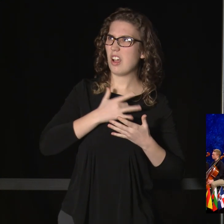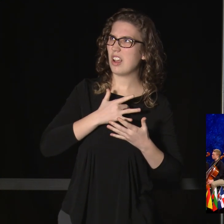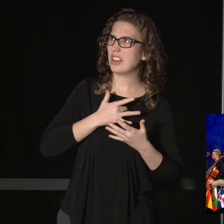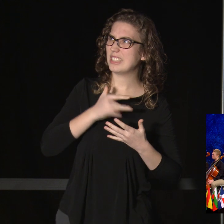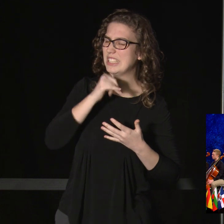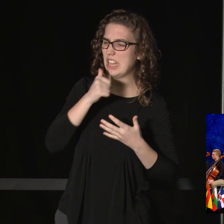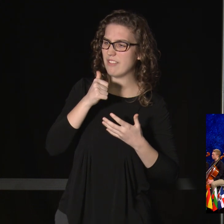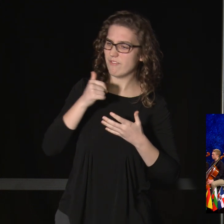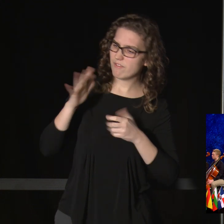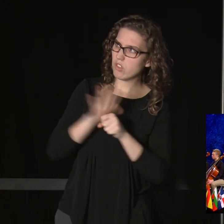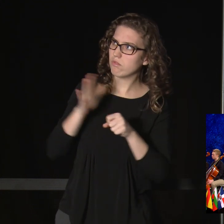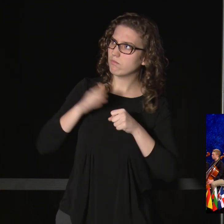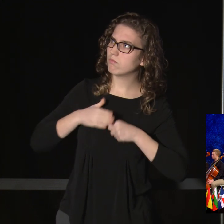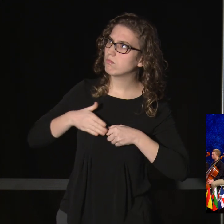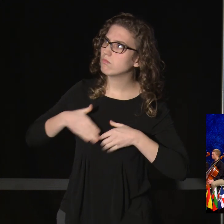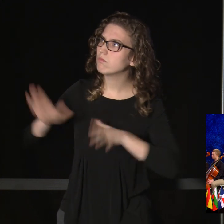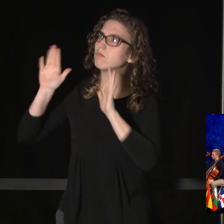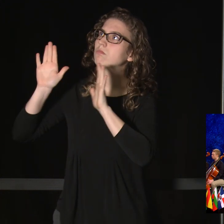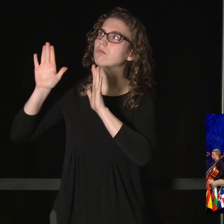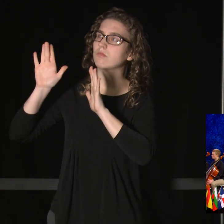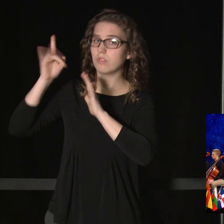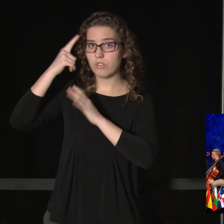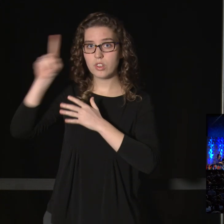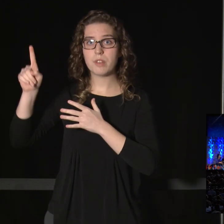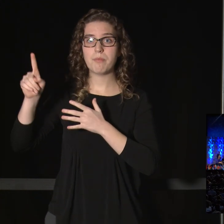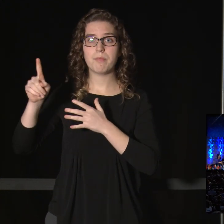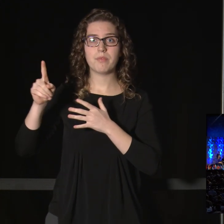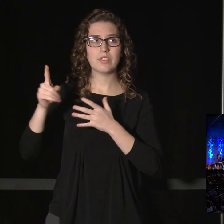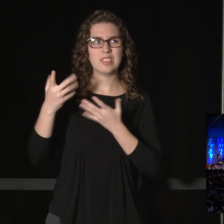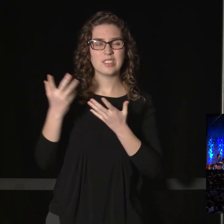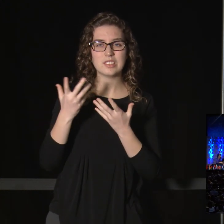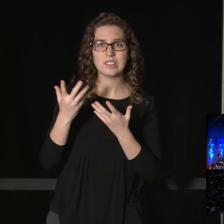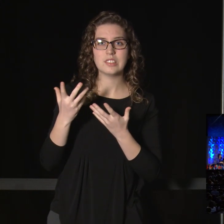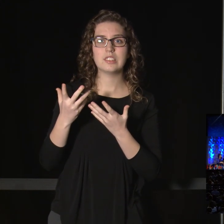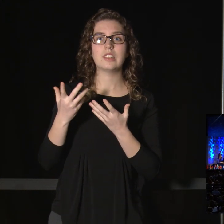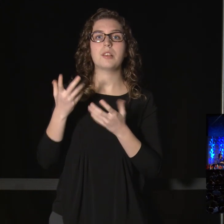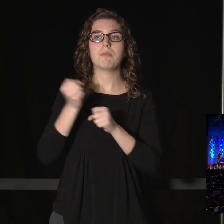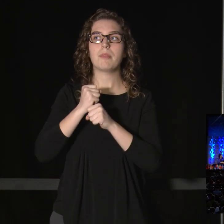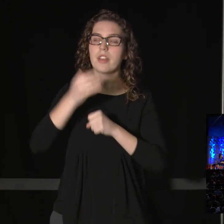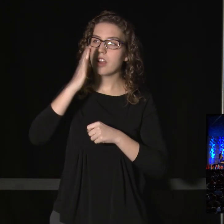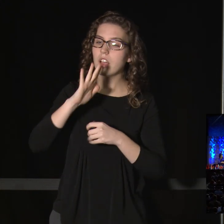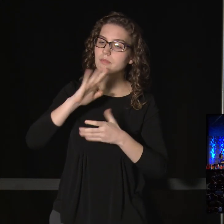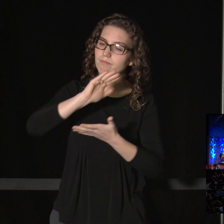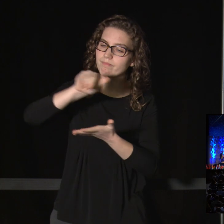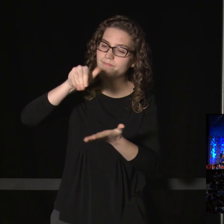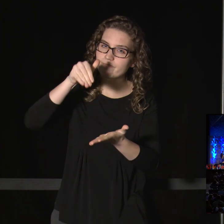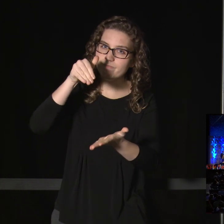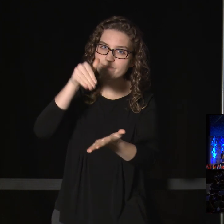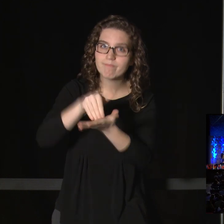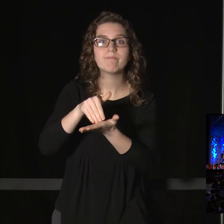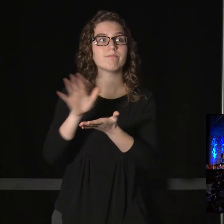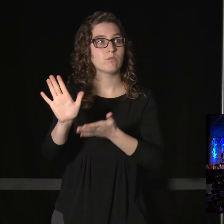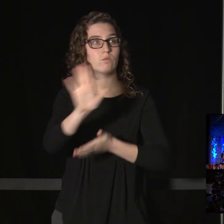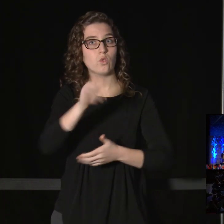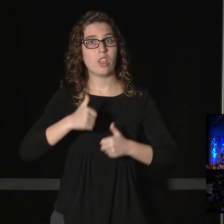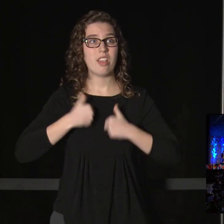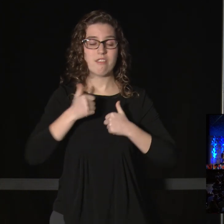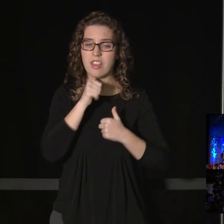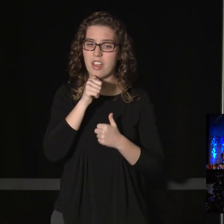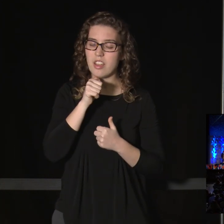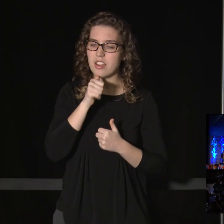To actually make God the center of your life. This is an appeal to me as well. I'm not trying to twist your